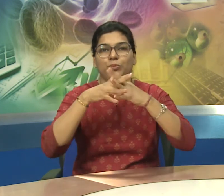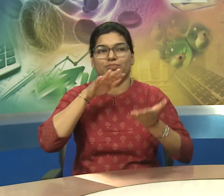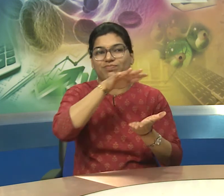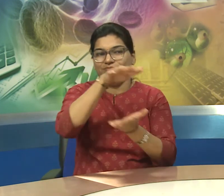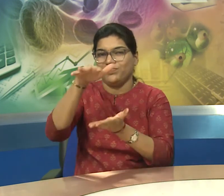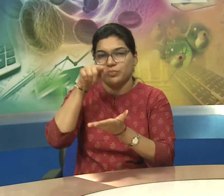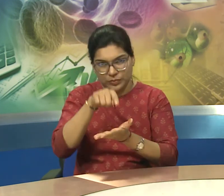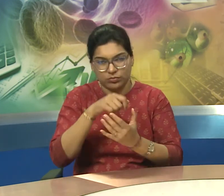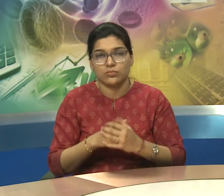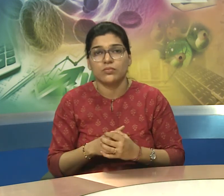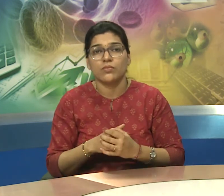Financing.